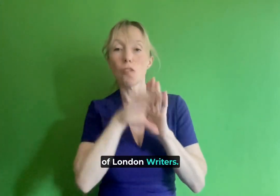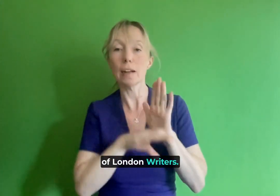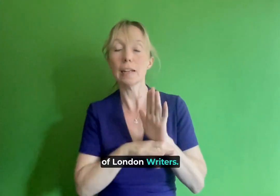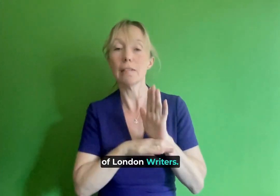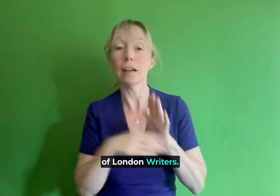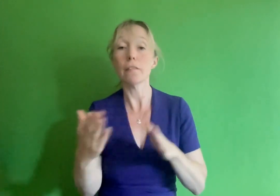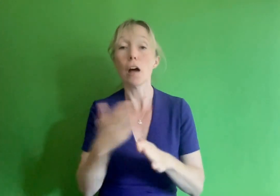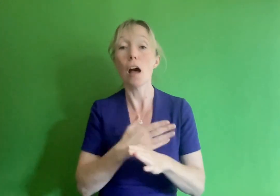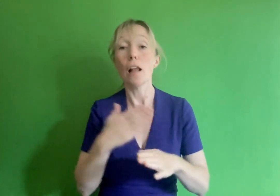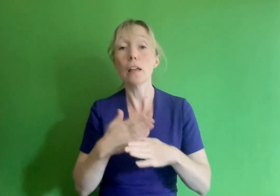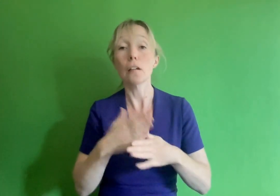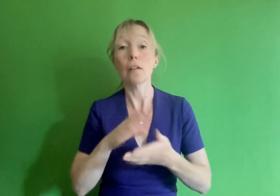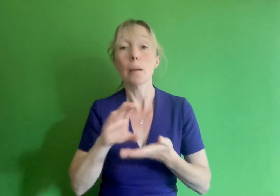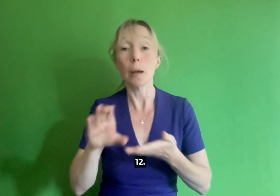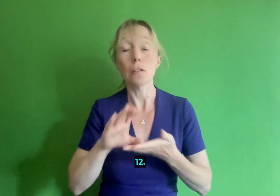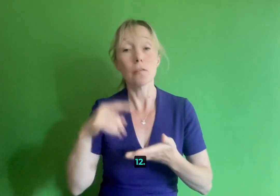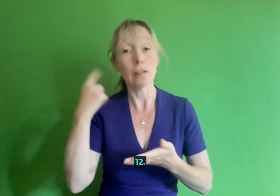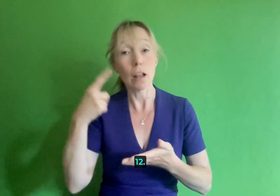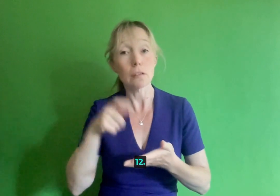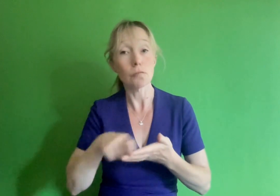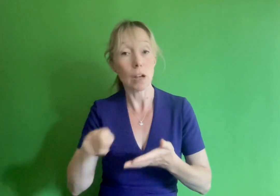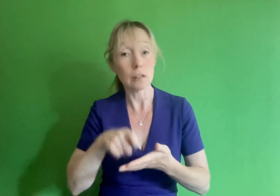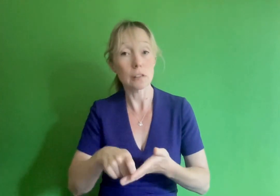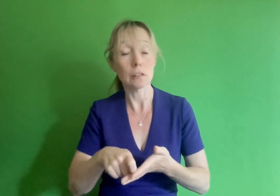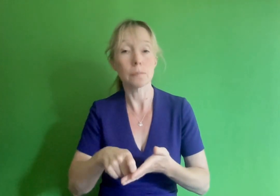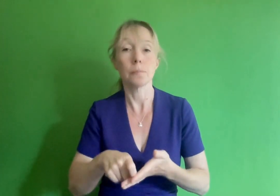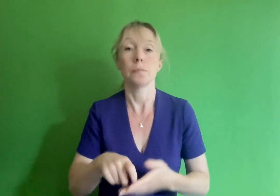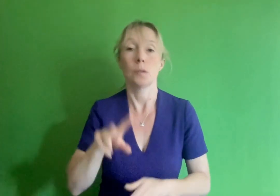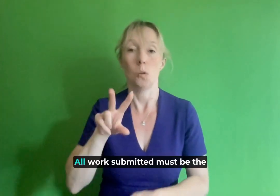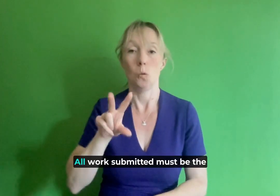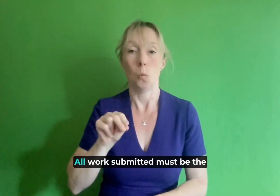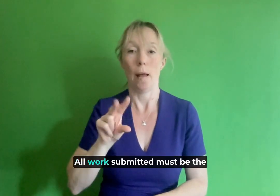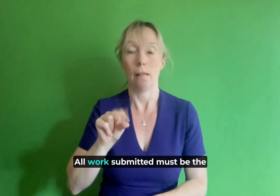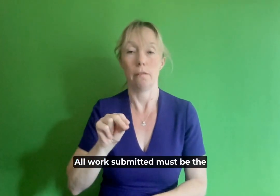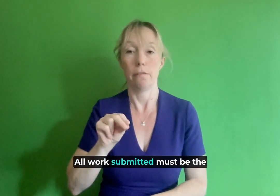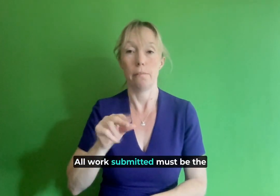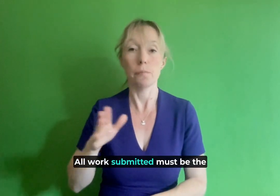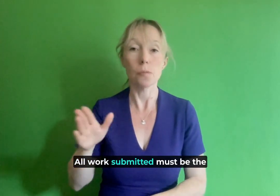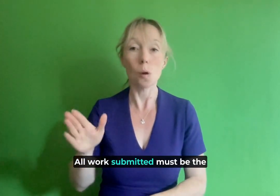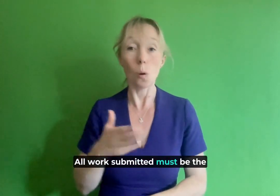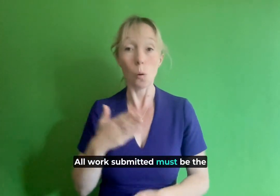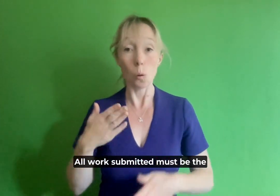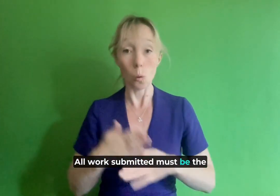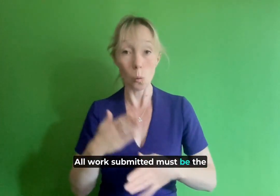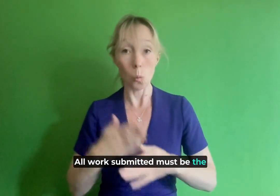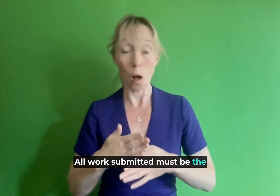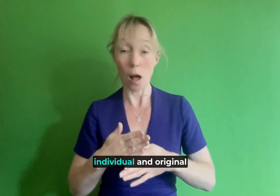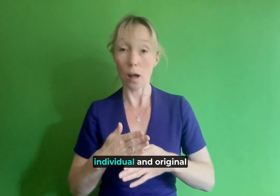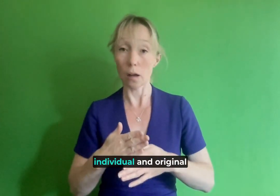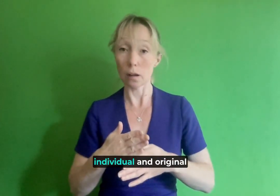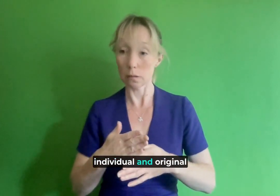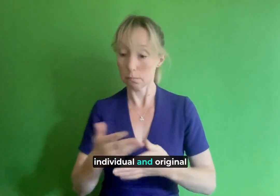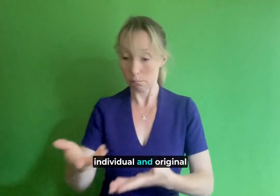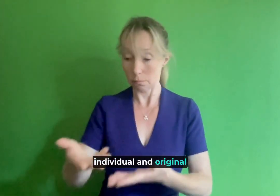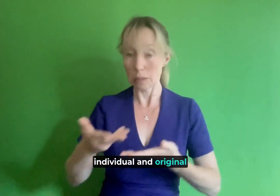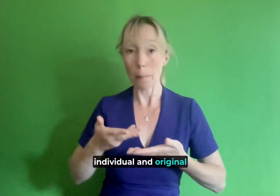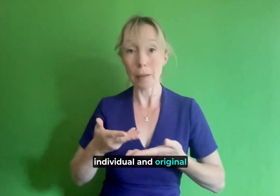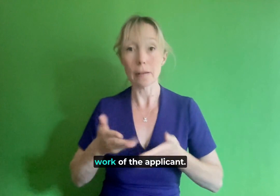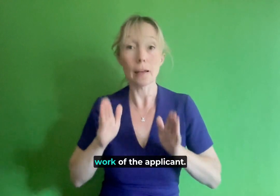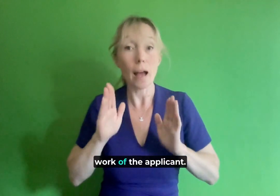writers. 12. All work submitted must be the individual and original work of